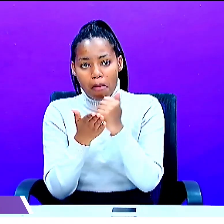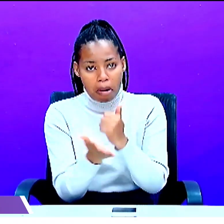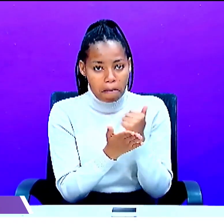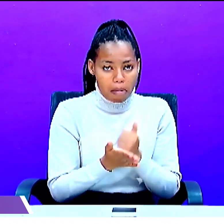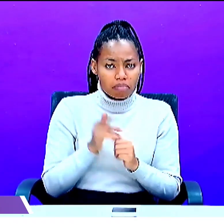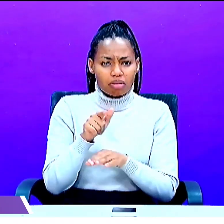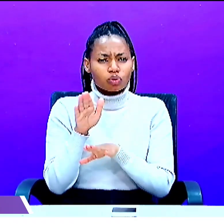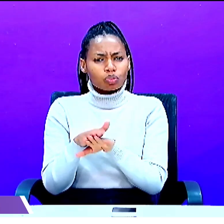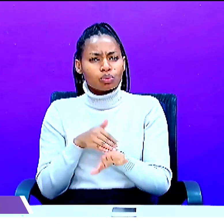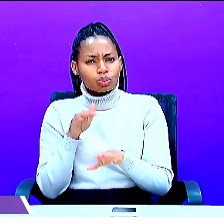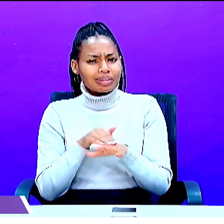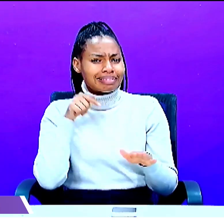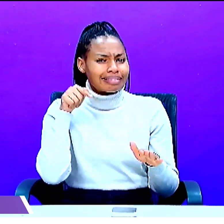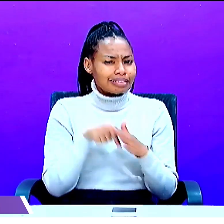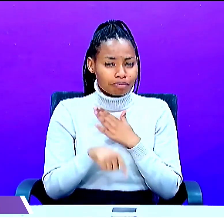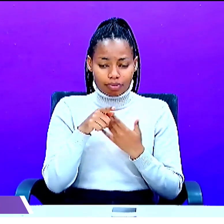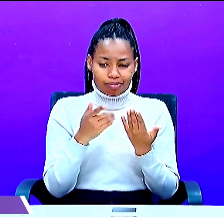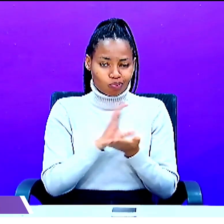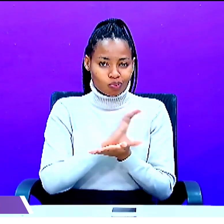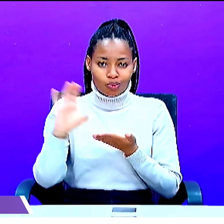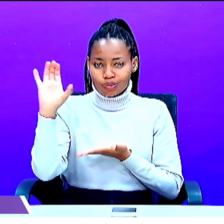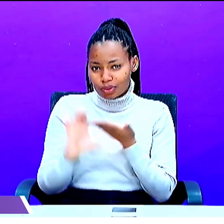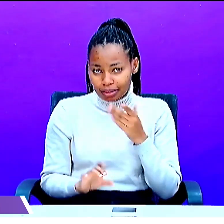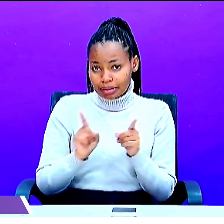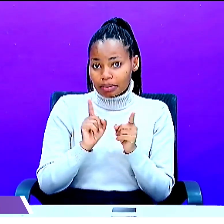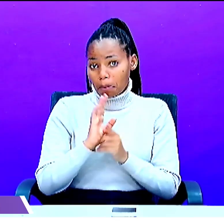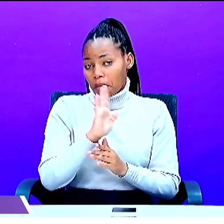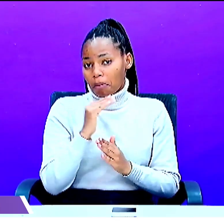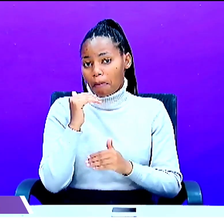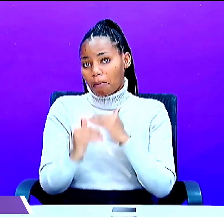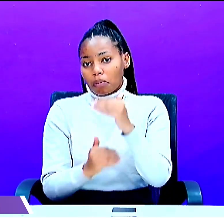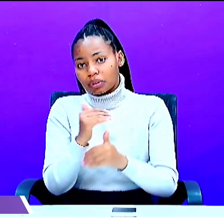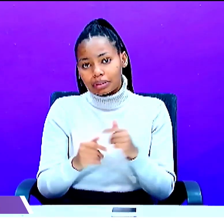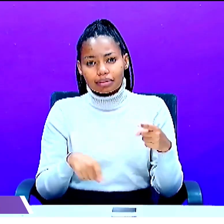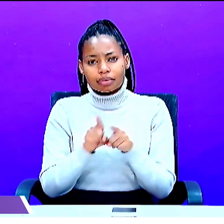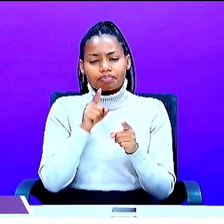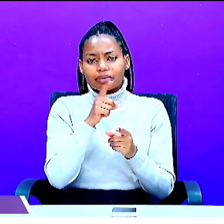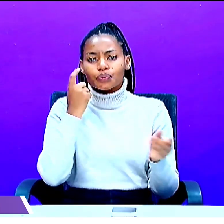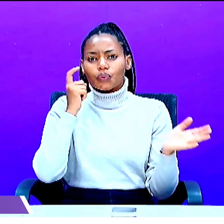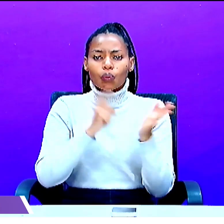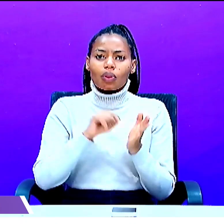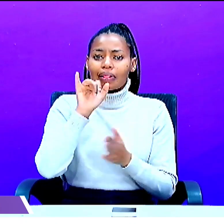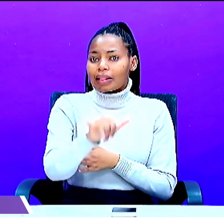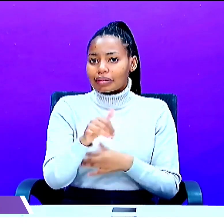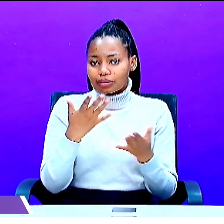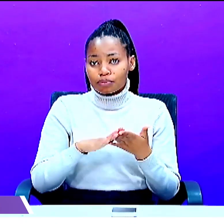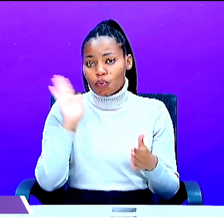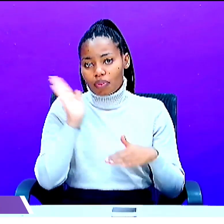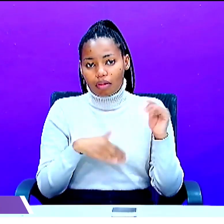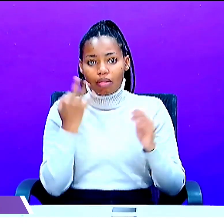the identification, slowing down the conclusion of the process. He noted that more than 300